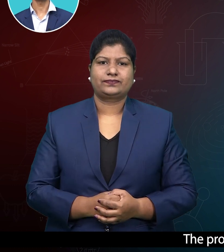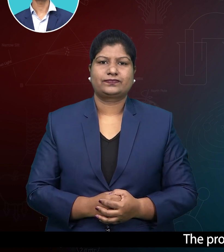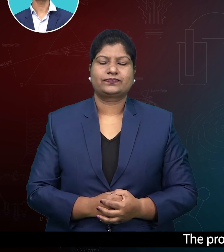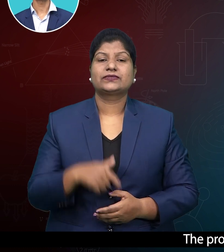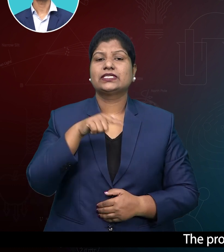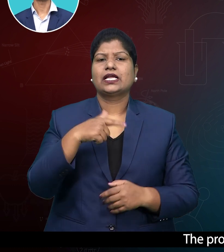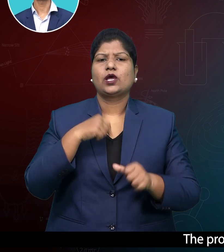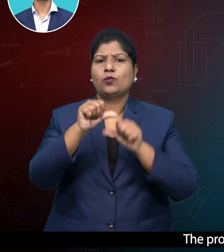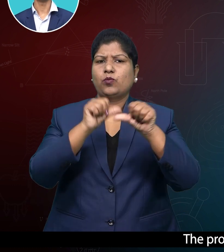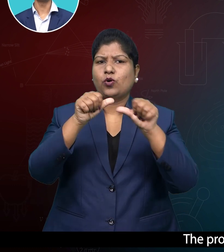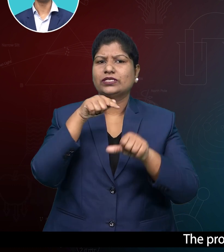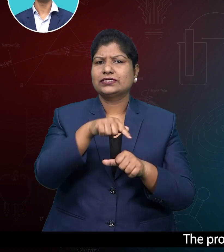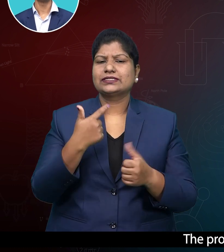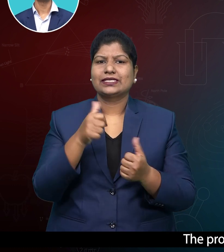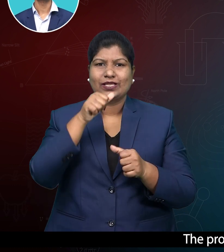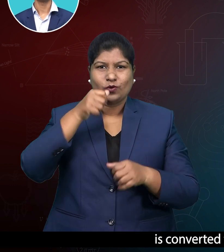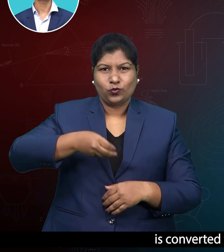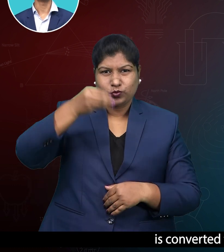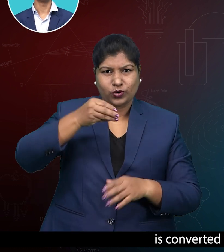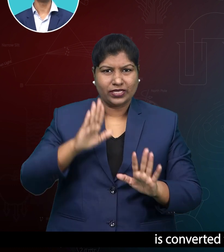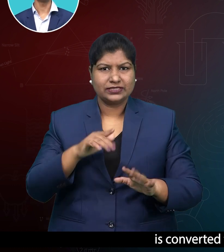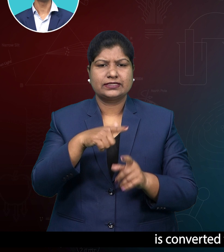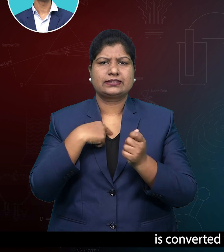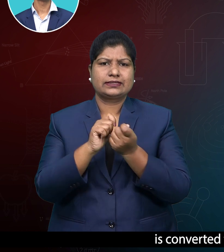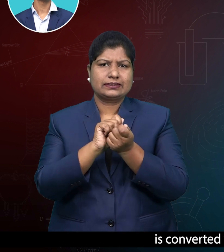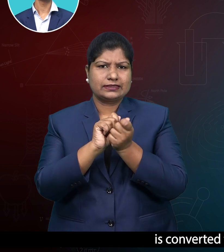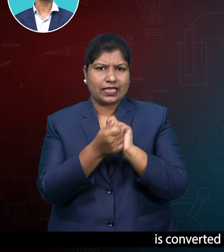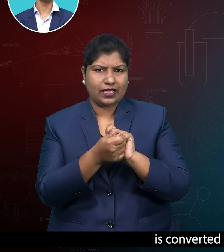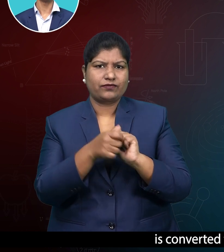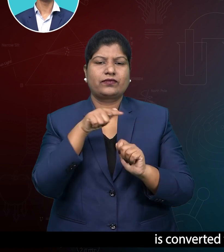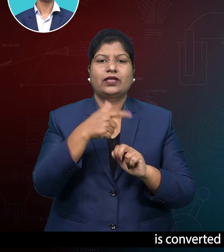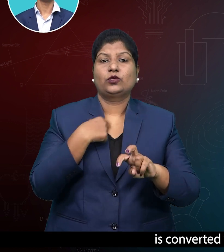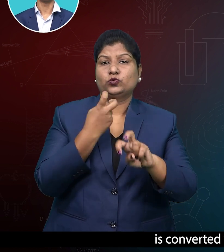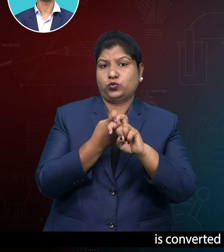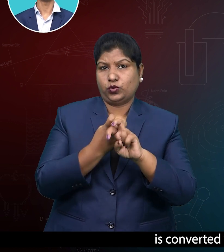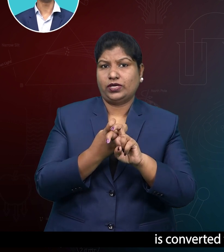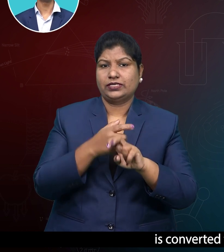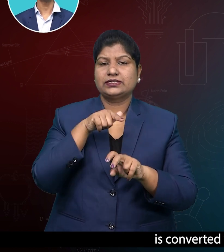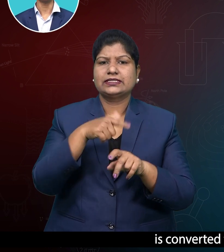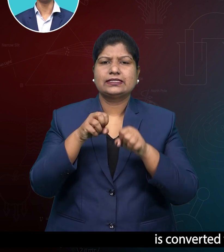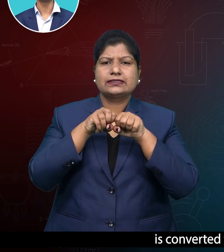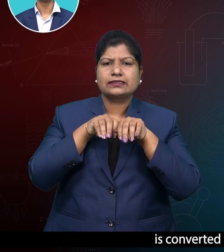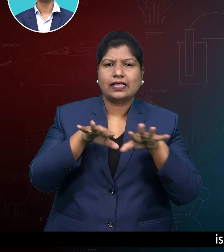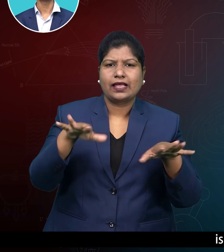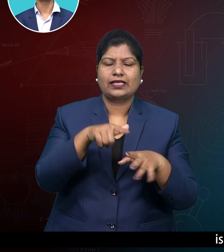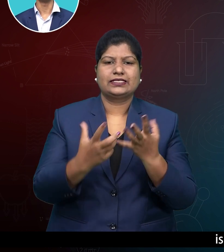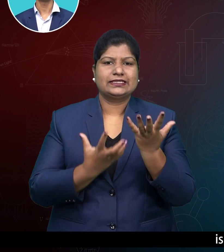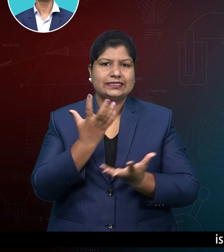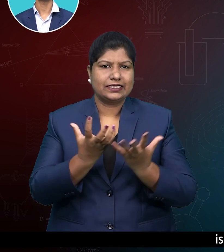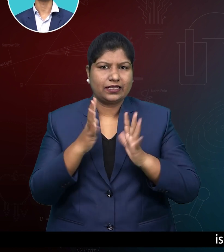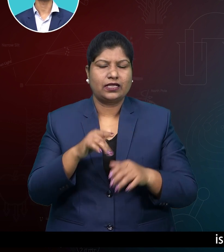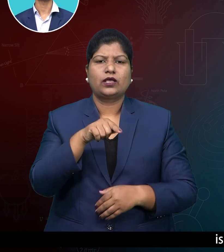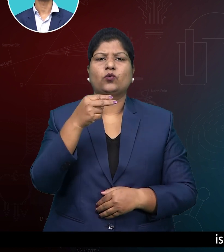The process in which a liquid is converted to a solid by releasing heat is